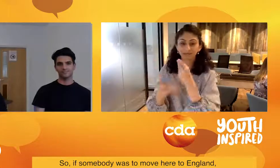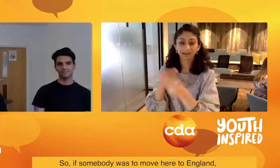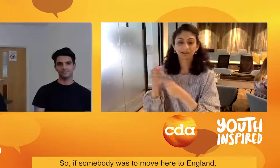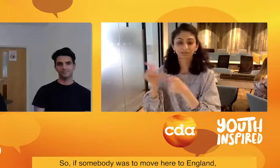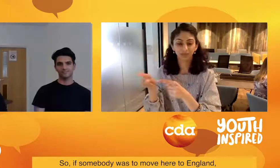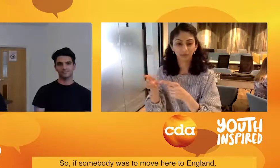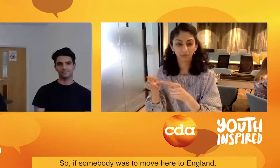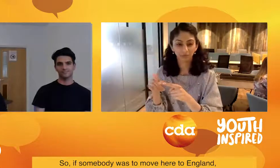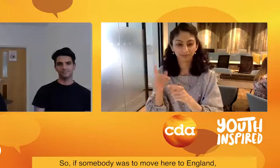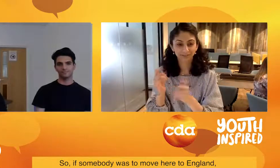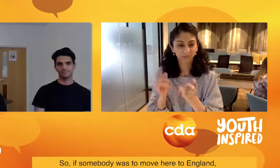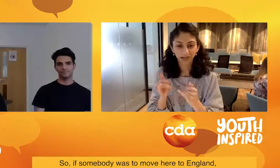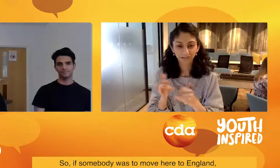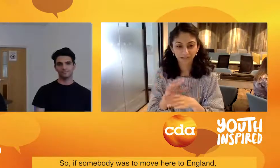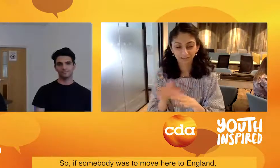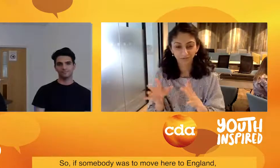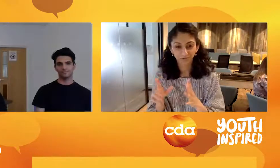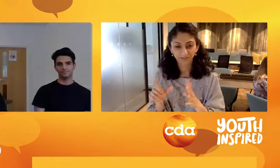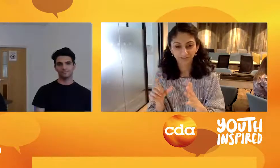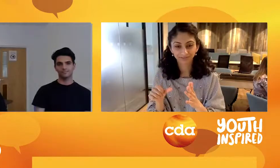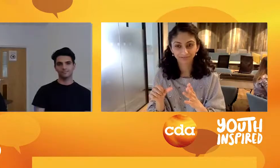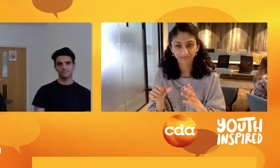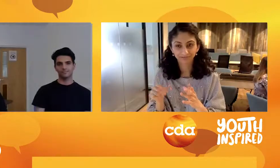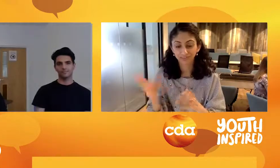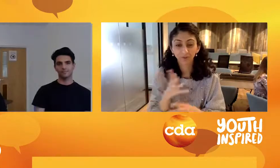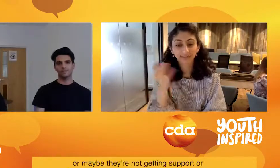and they have difficulties communicating,